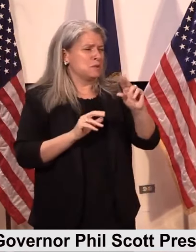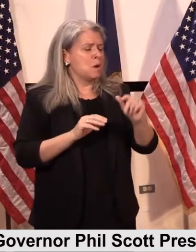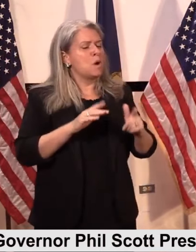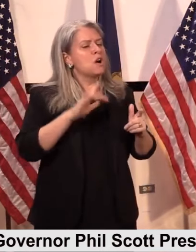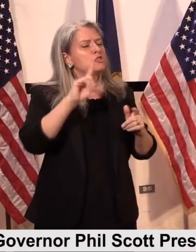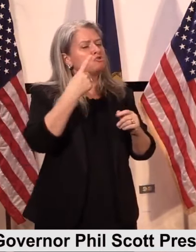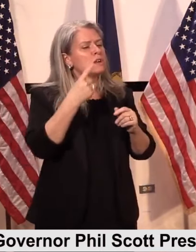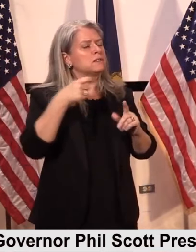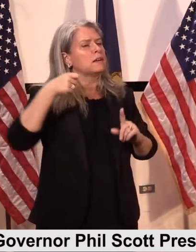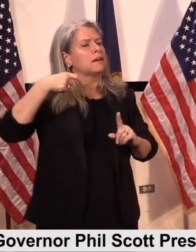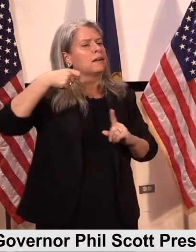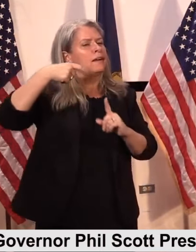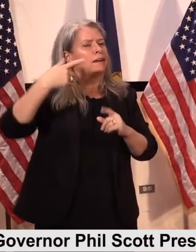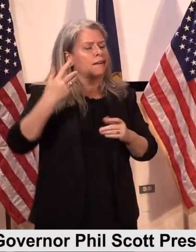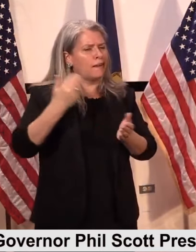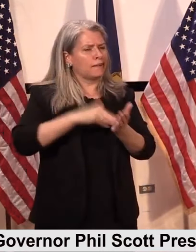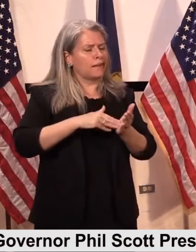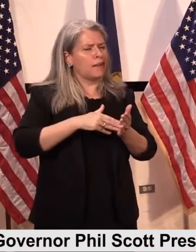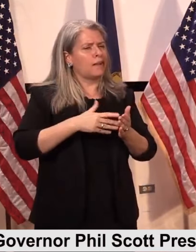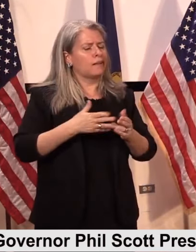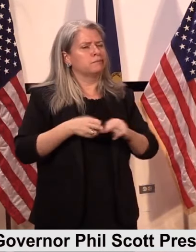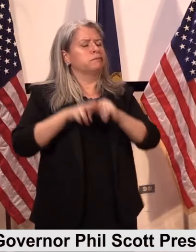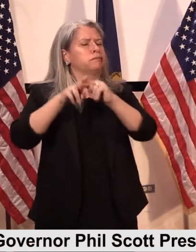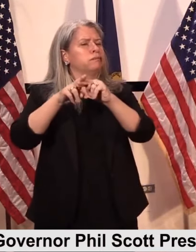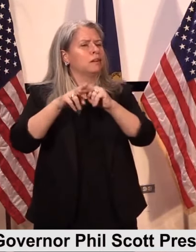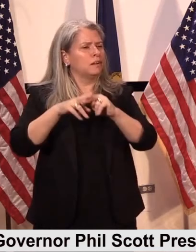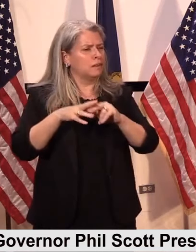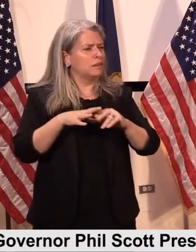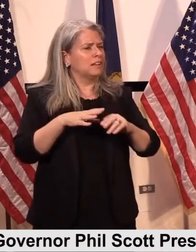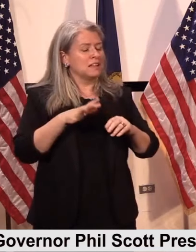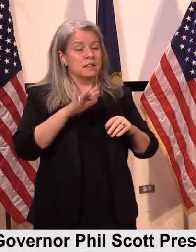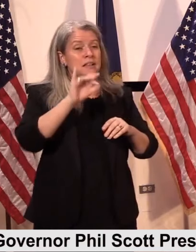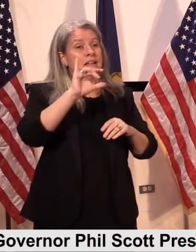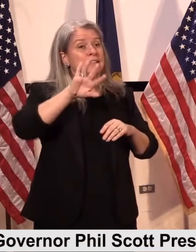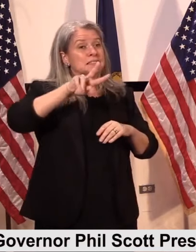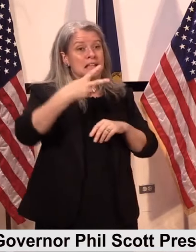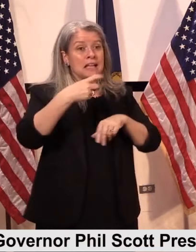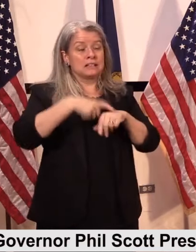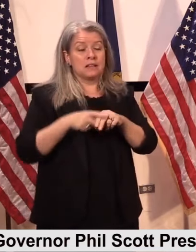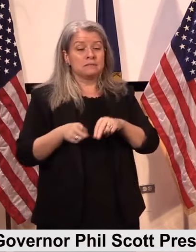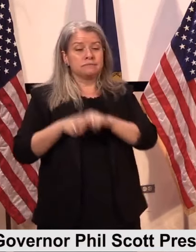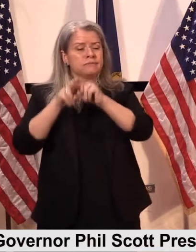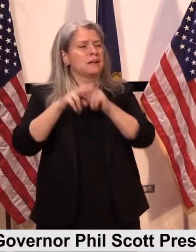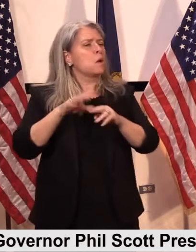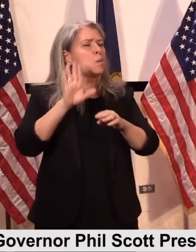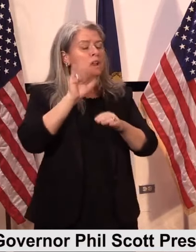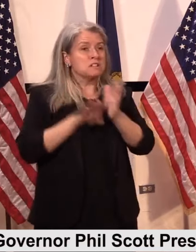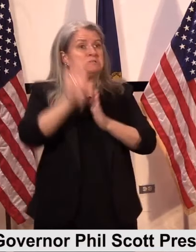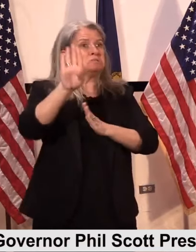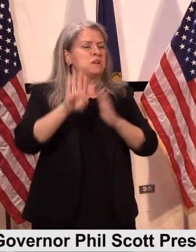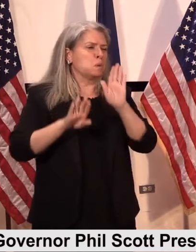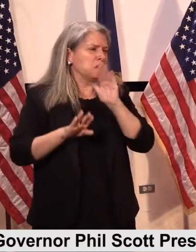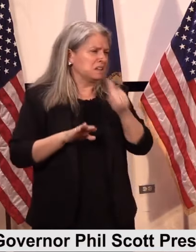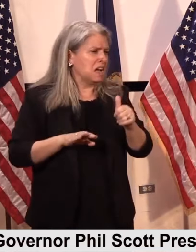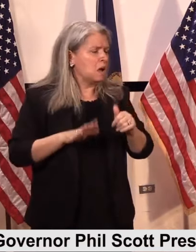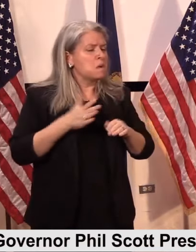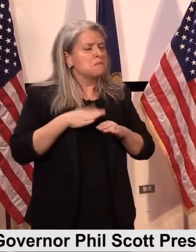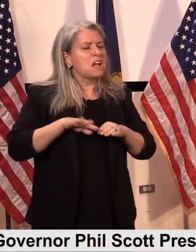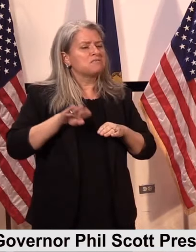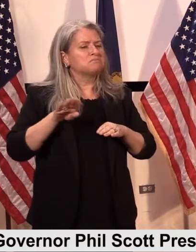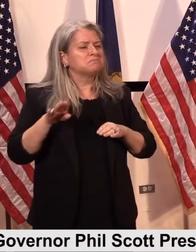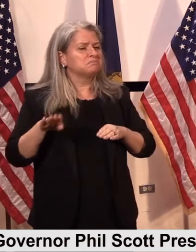And that might be a much, much milder curve than the one that I've envisioned for